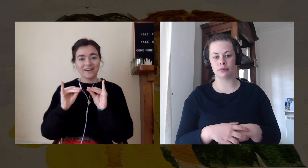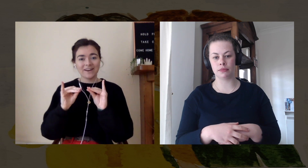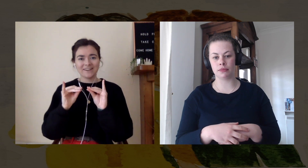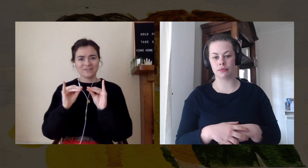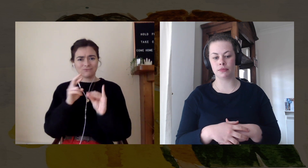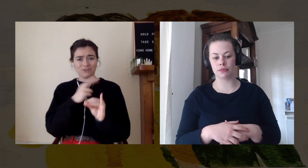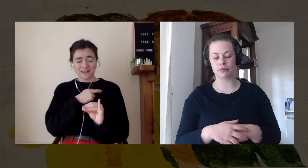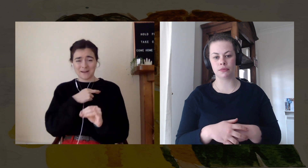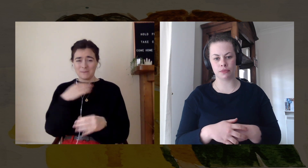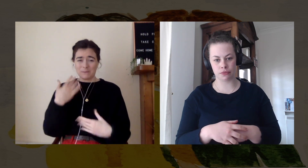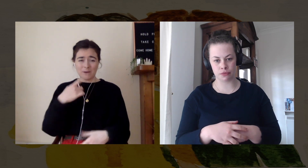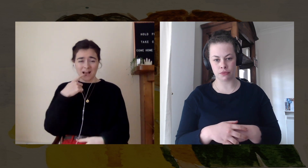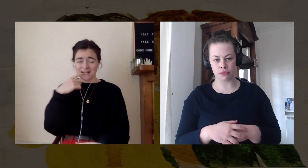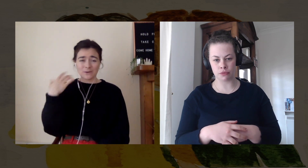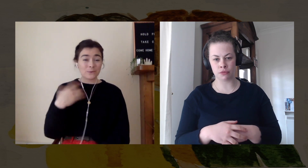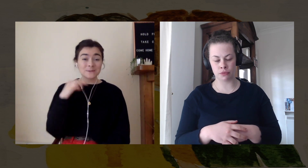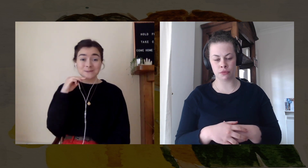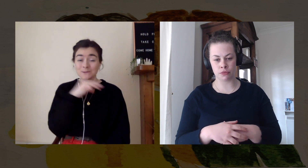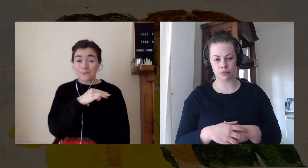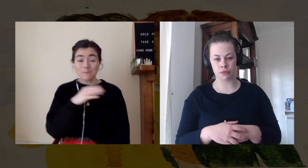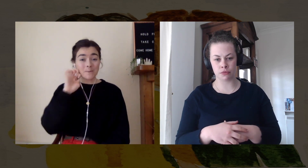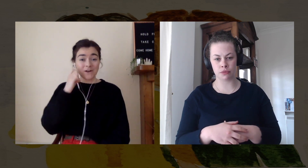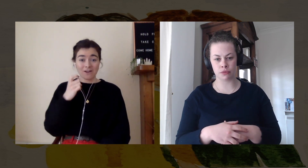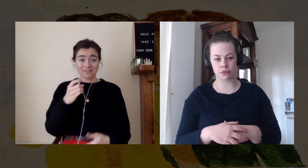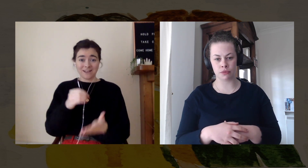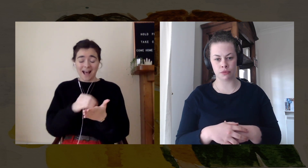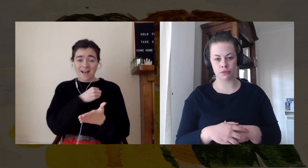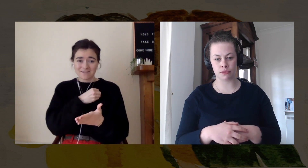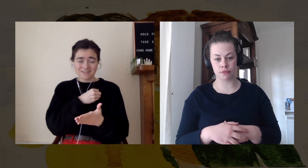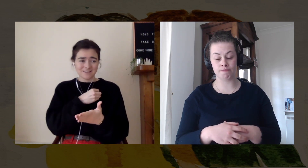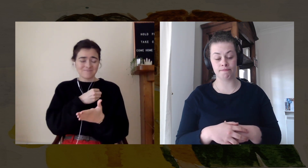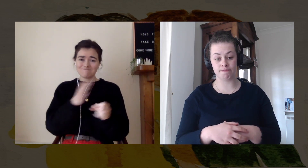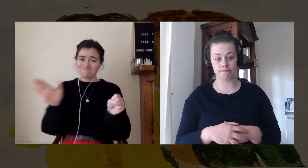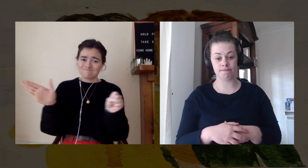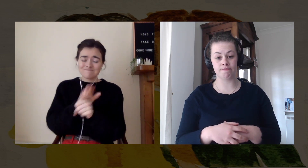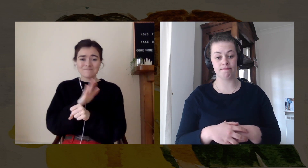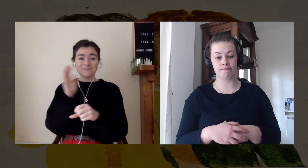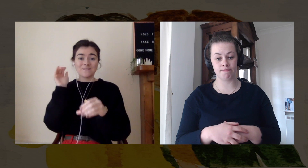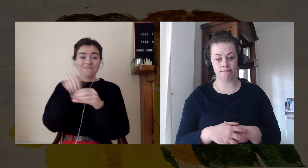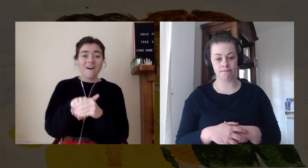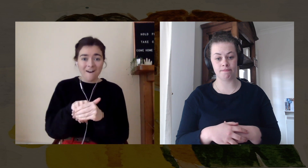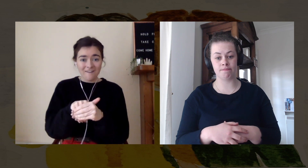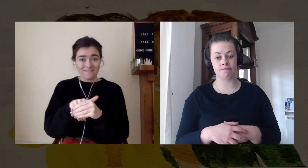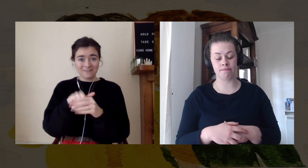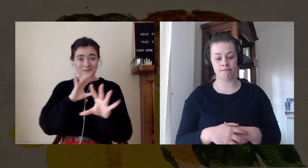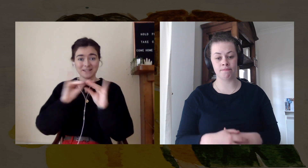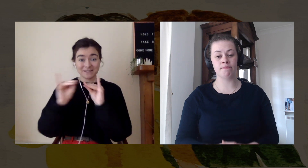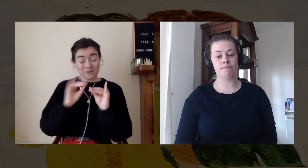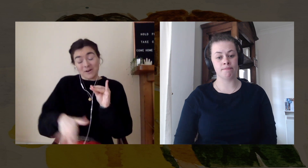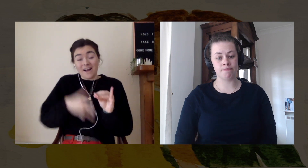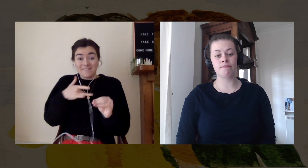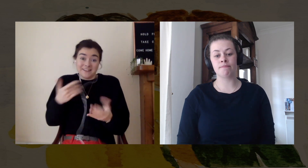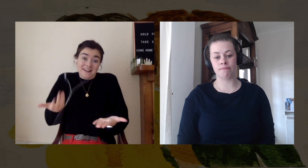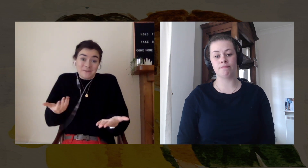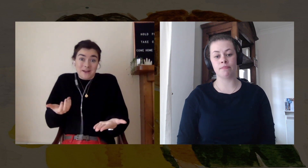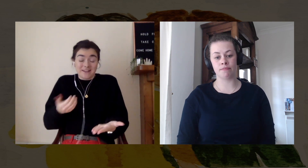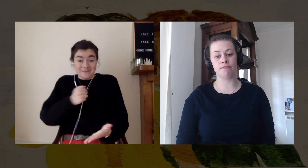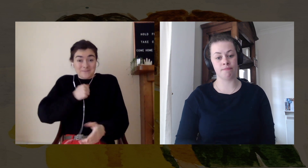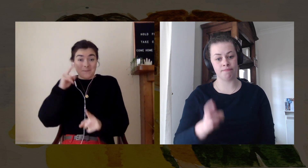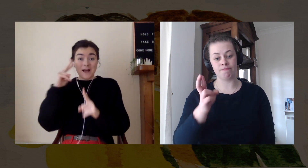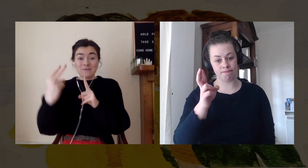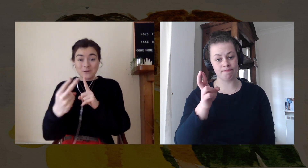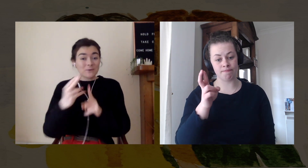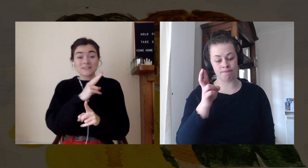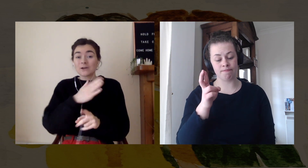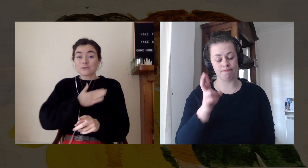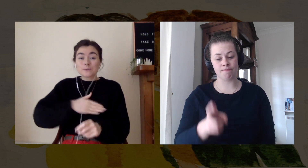because you put your whole self into being an interpreter, I find anyway, because it's not definitely. just, mentally, it's